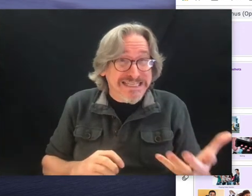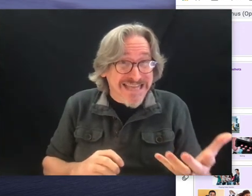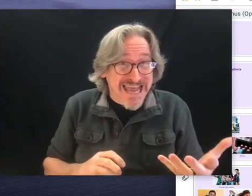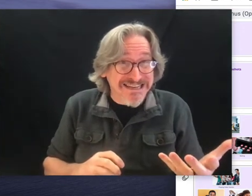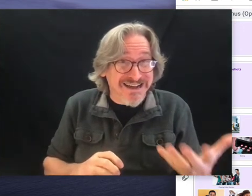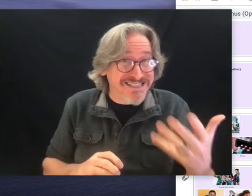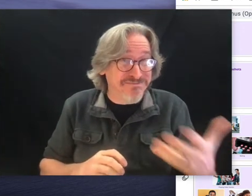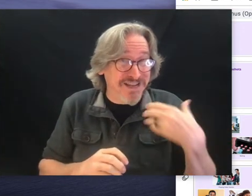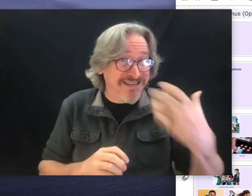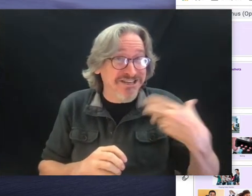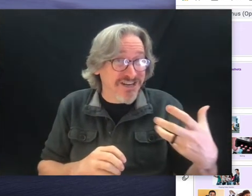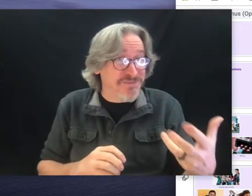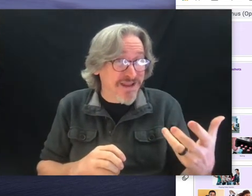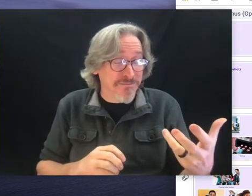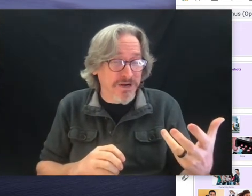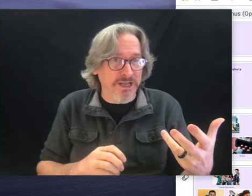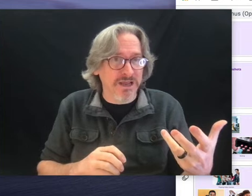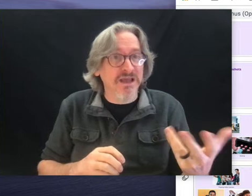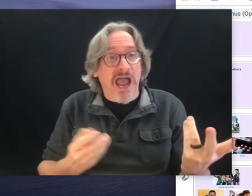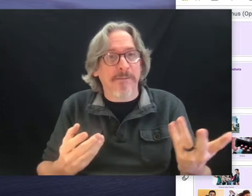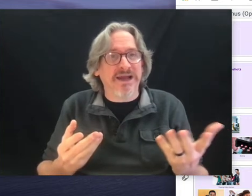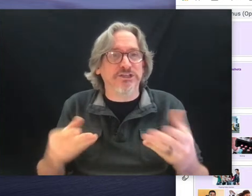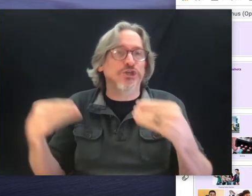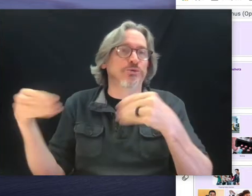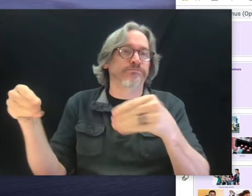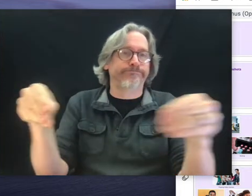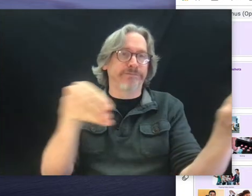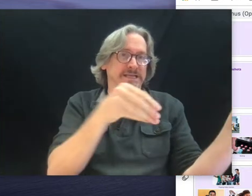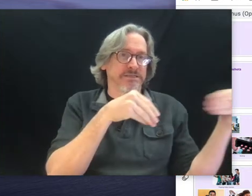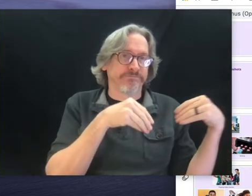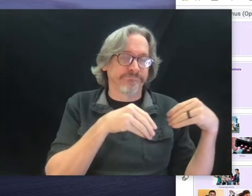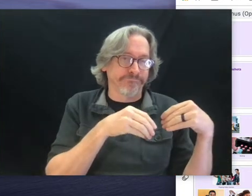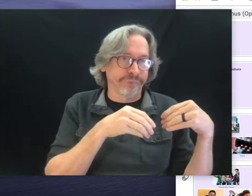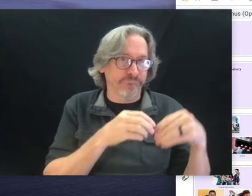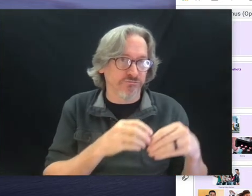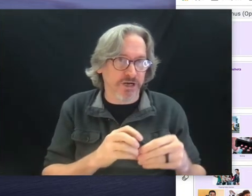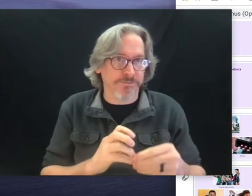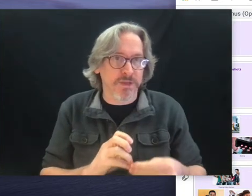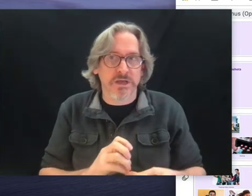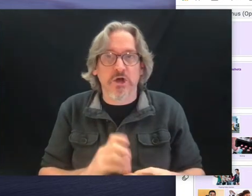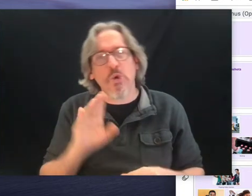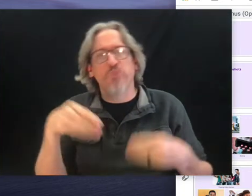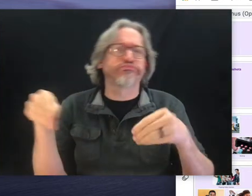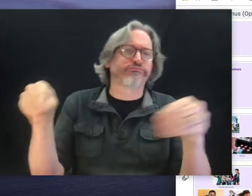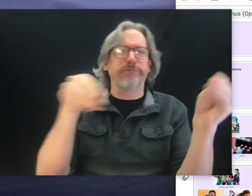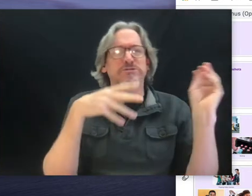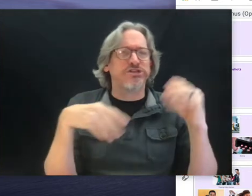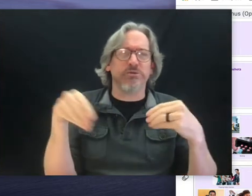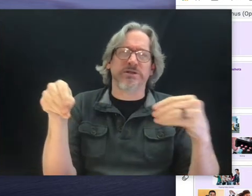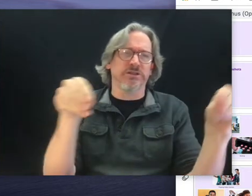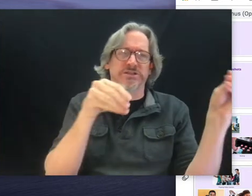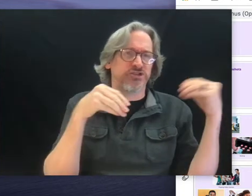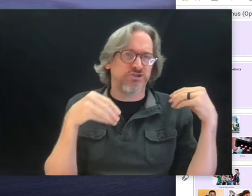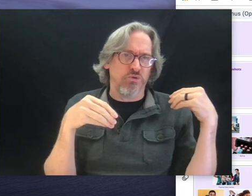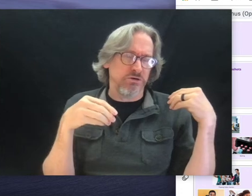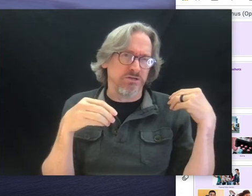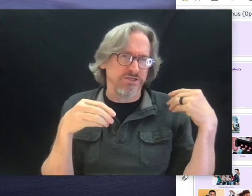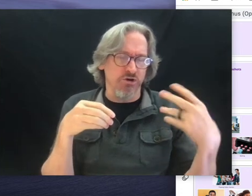real intention on spending money, I might do this. Oh, I'm just going to